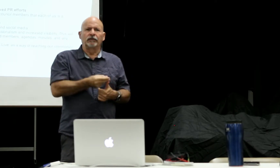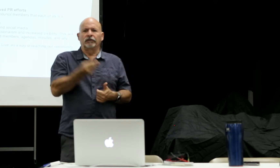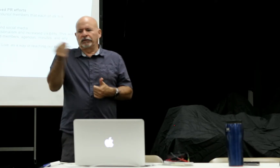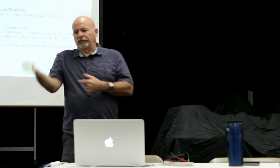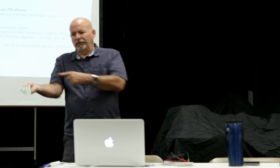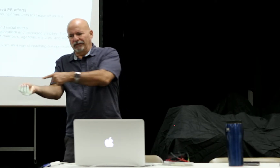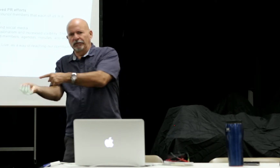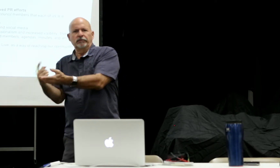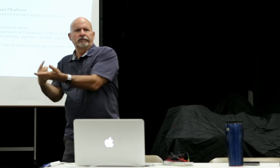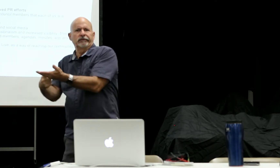about